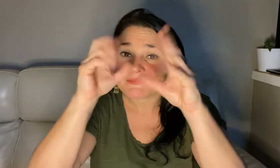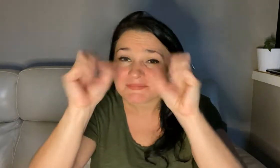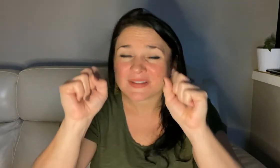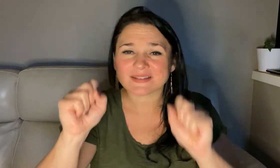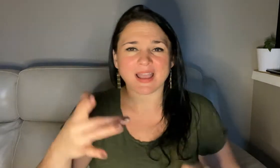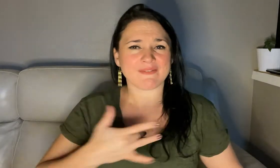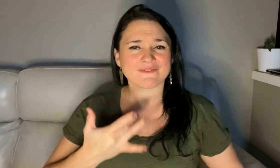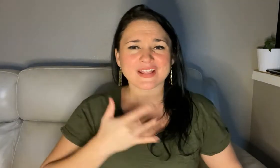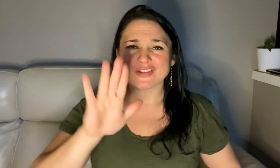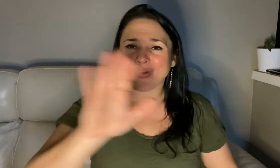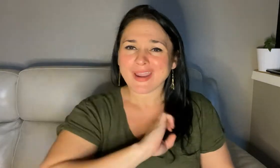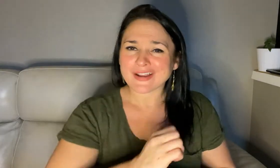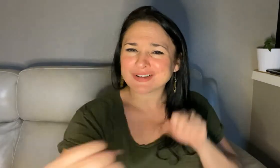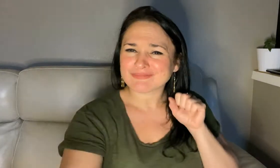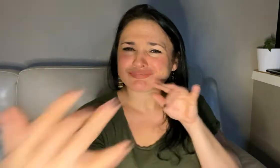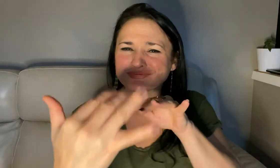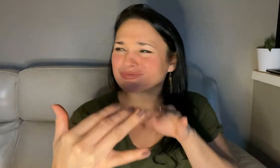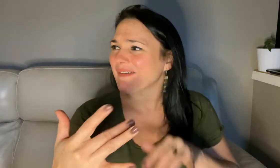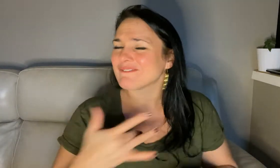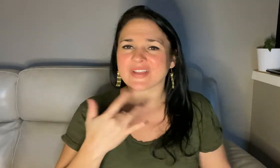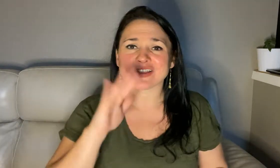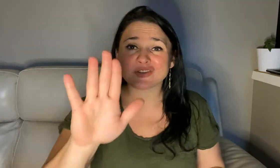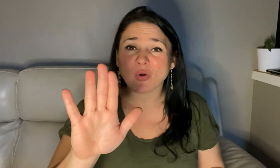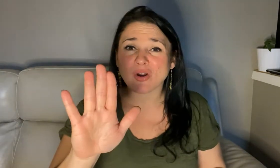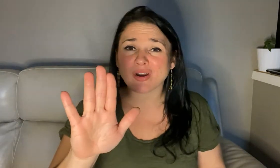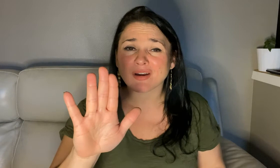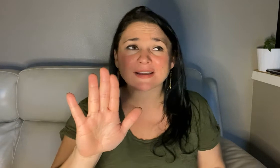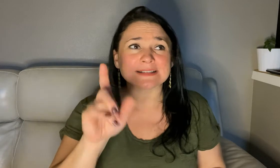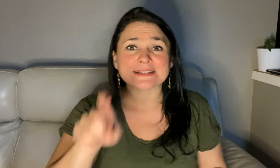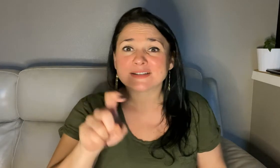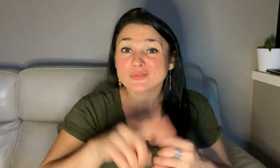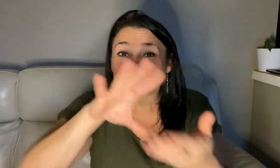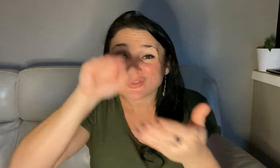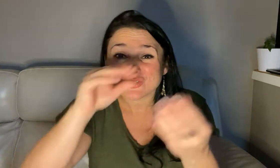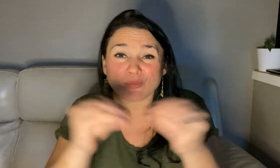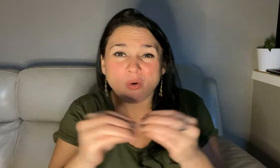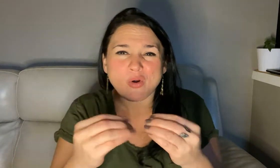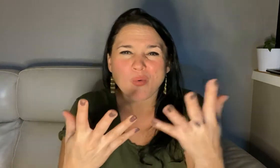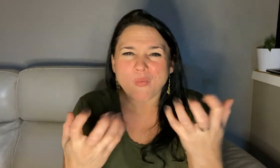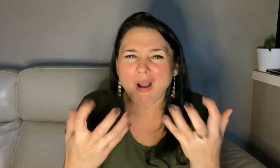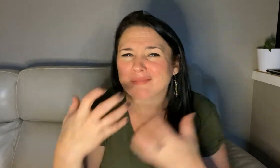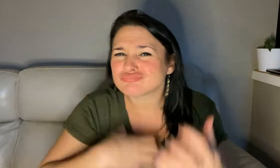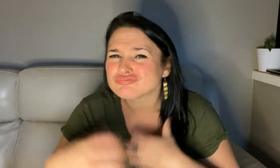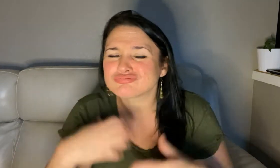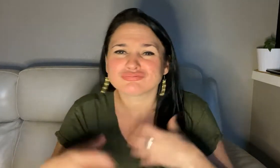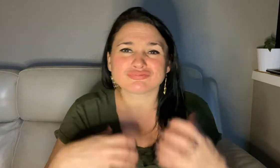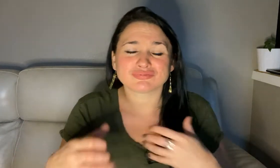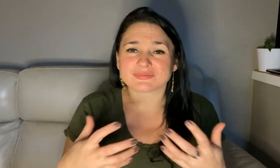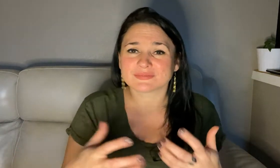share, but I just did it. And it's been amazing. And I feel your energy connecting with me. I can feel your need, your want to